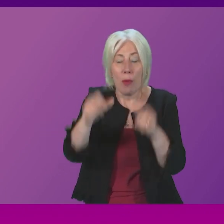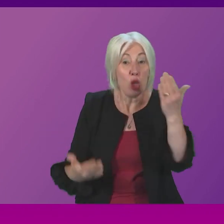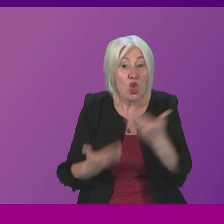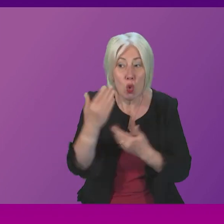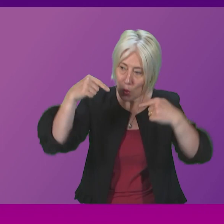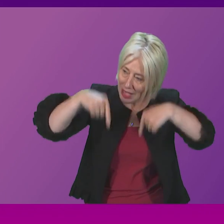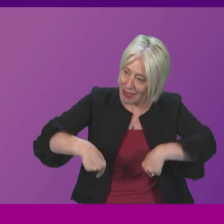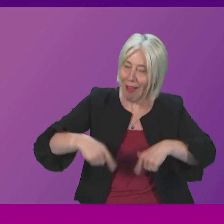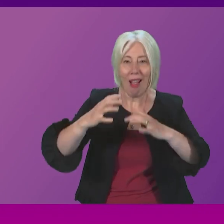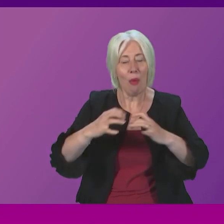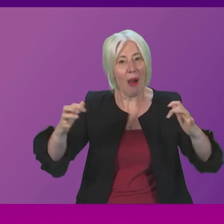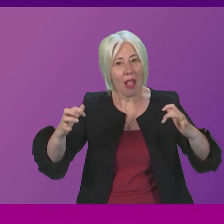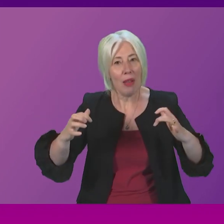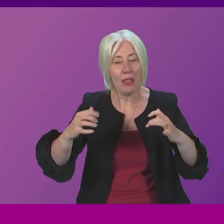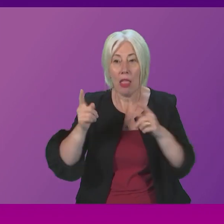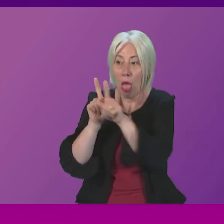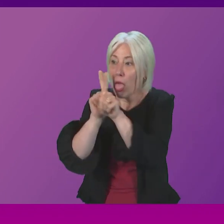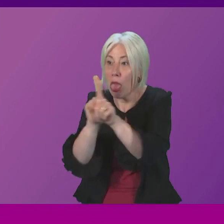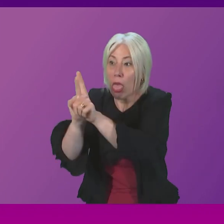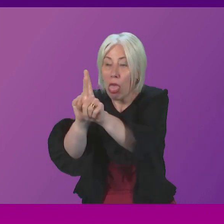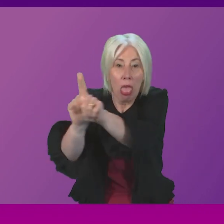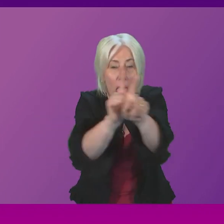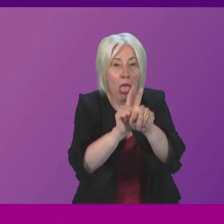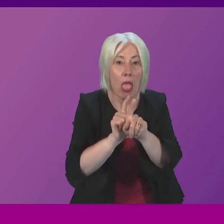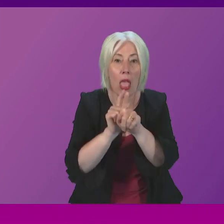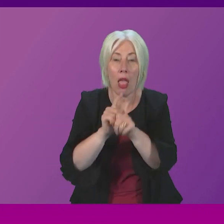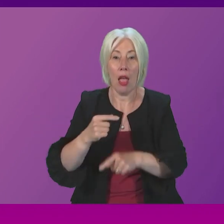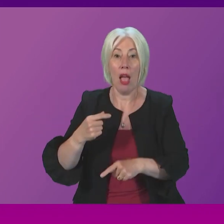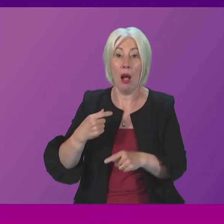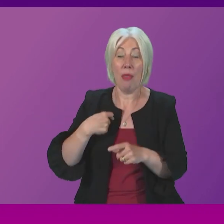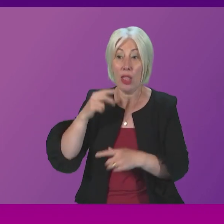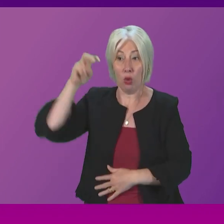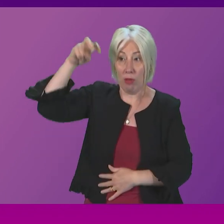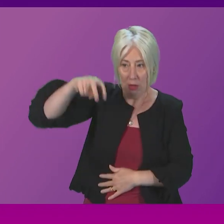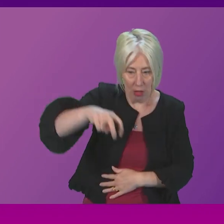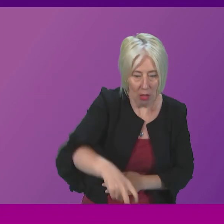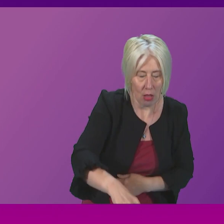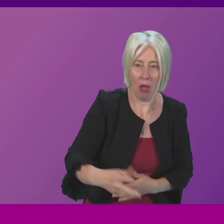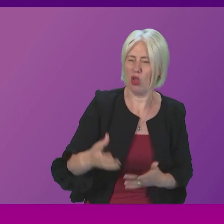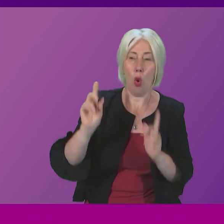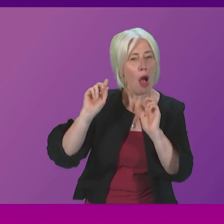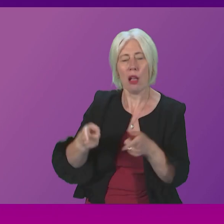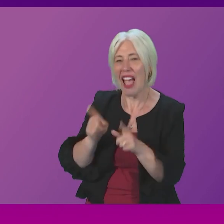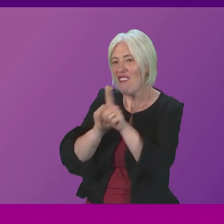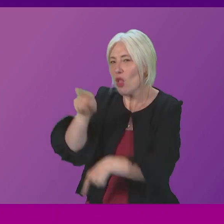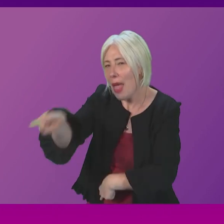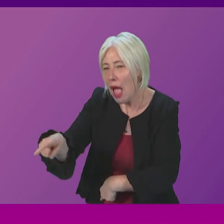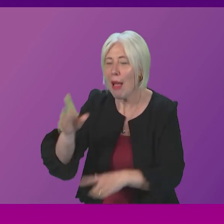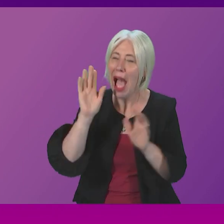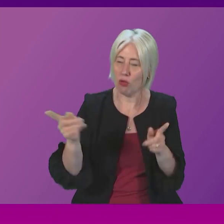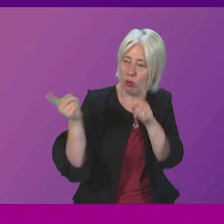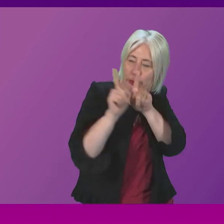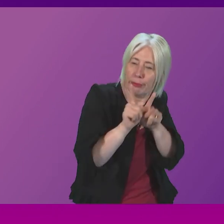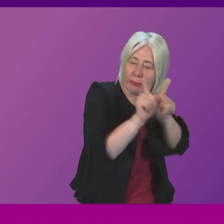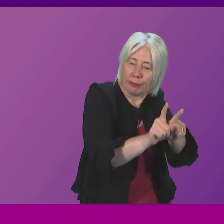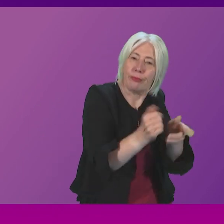Parliament would be following each other, but I would be following them to the bottom of a staircase or following them, so it really helped. What